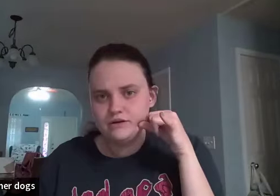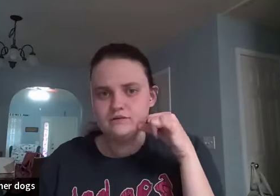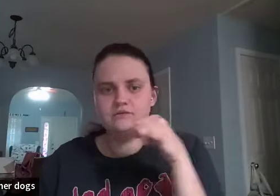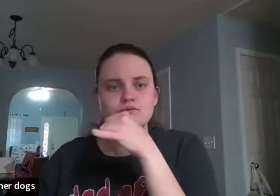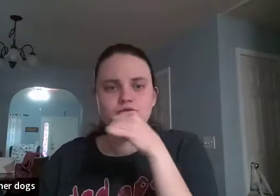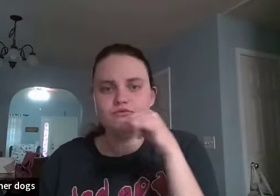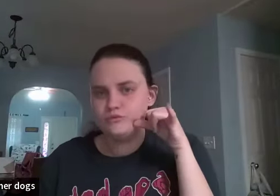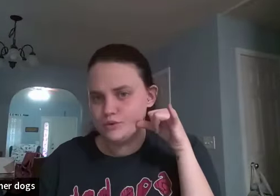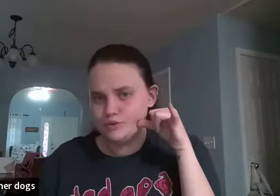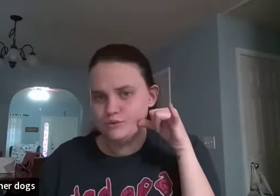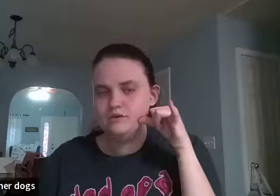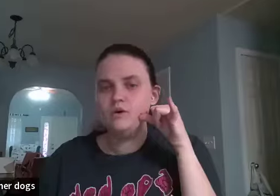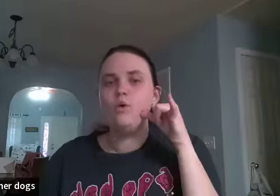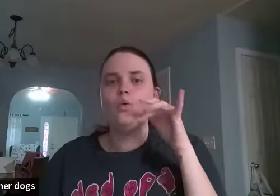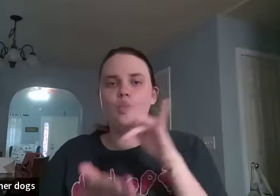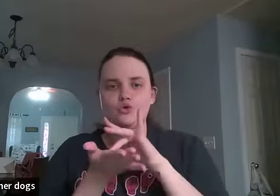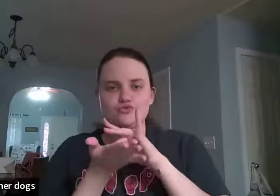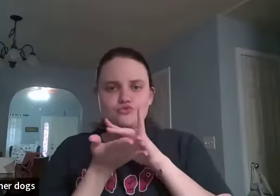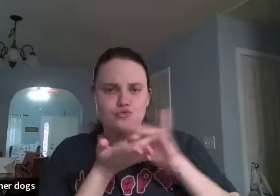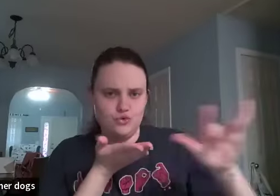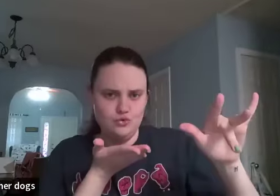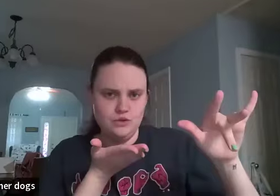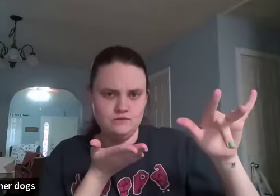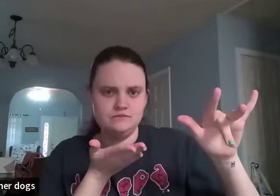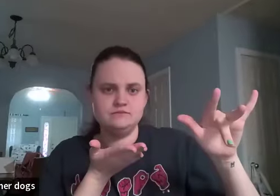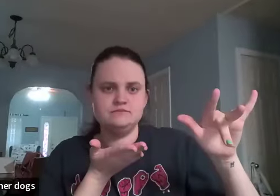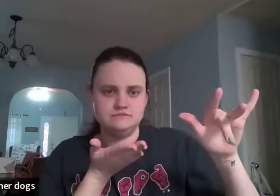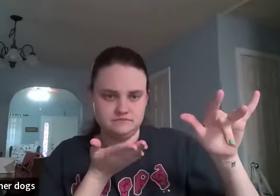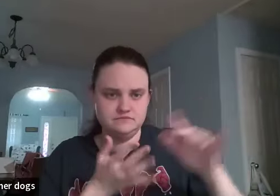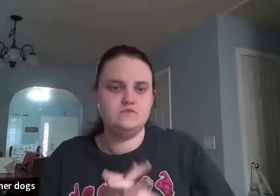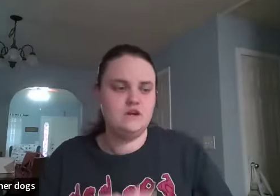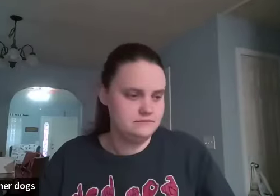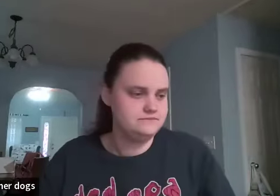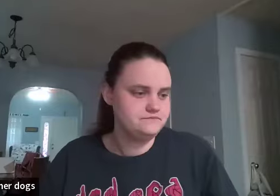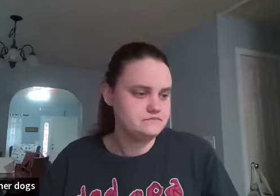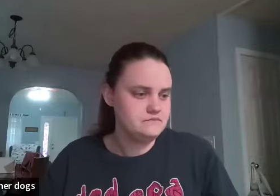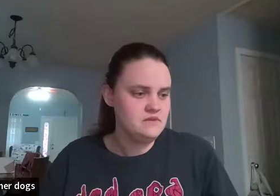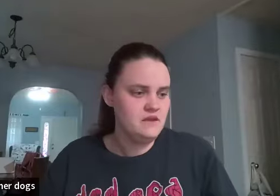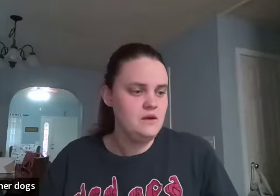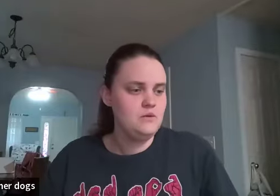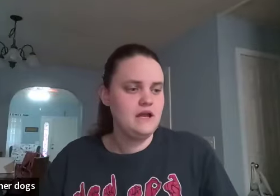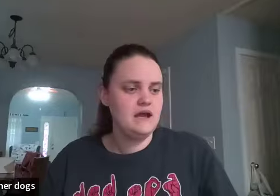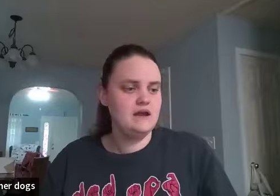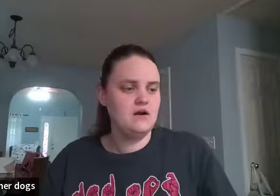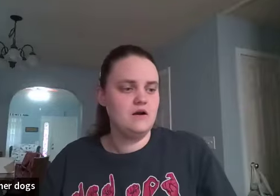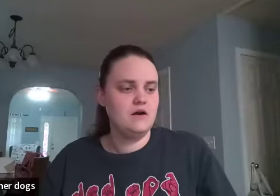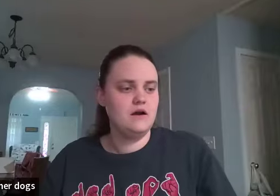rude, rude, or rude. All right. We had